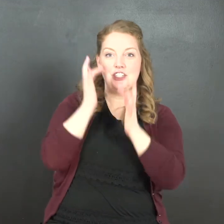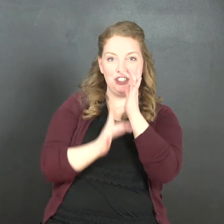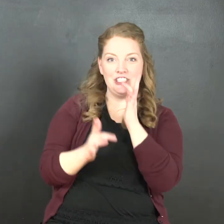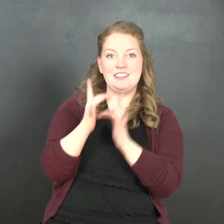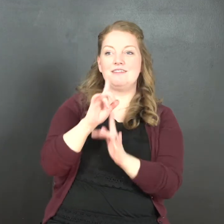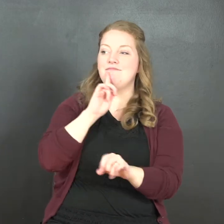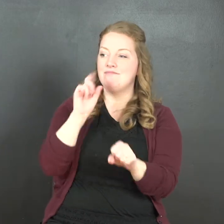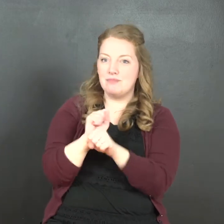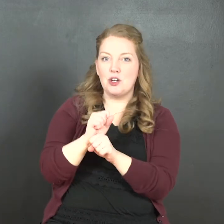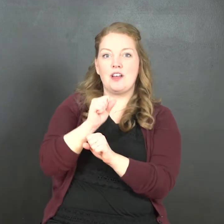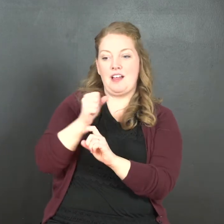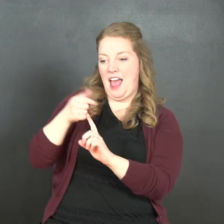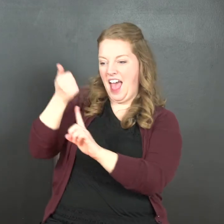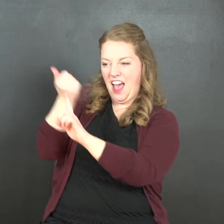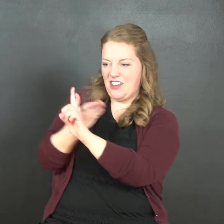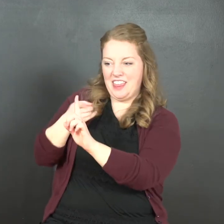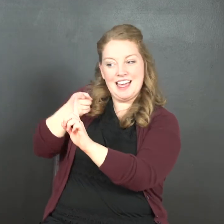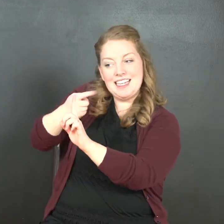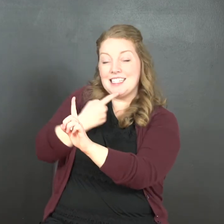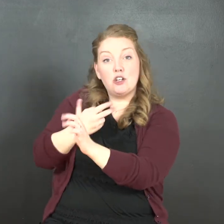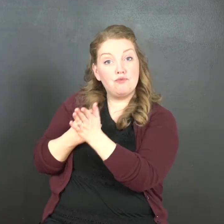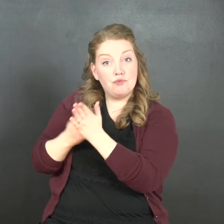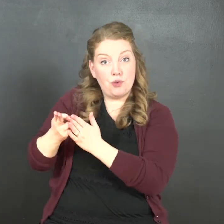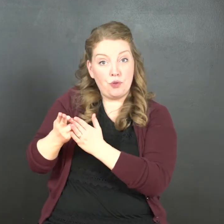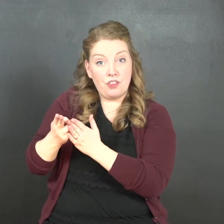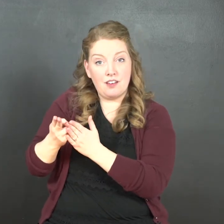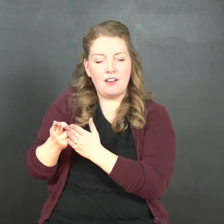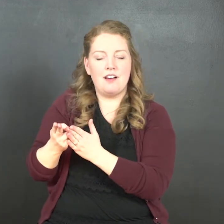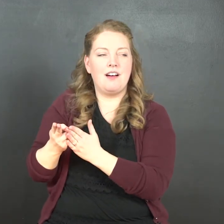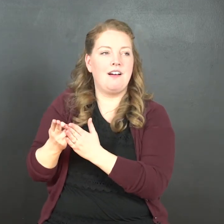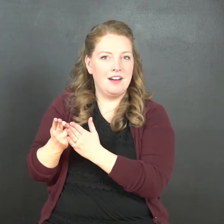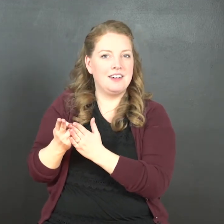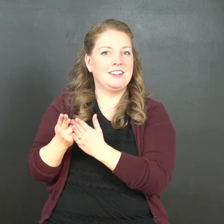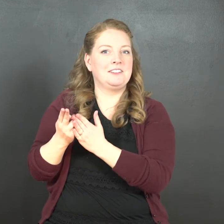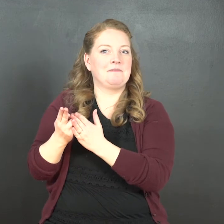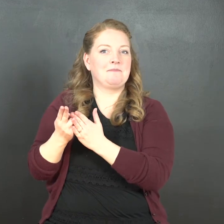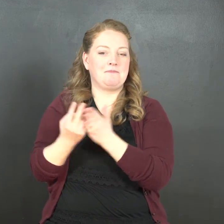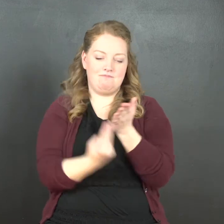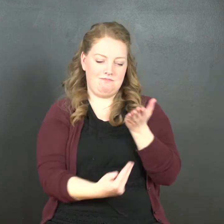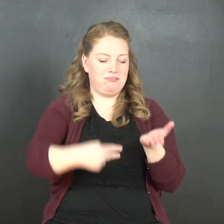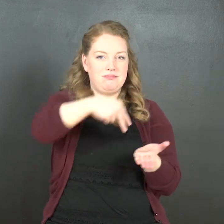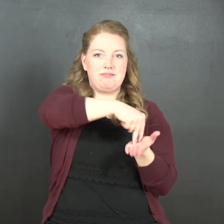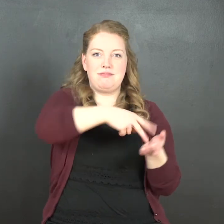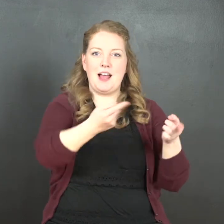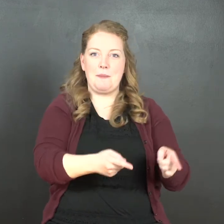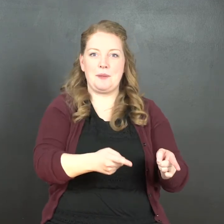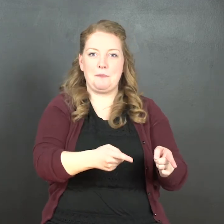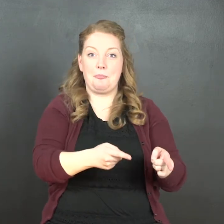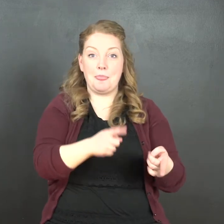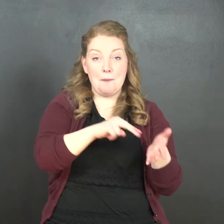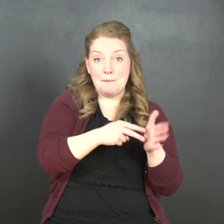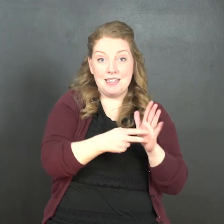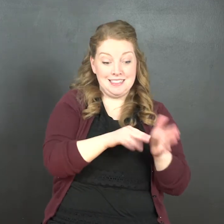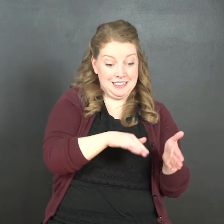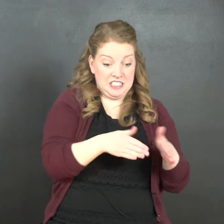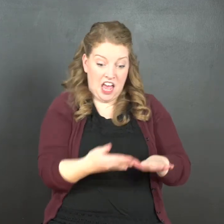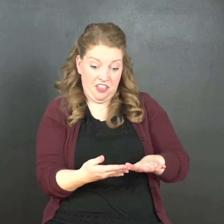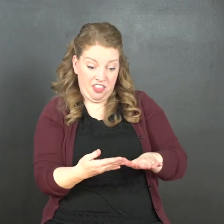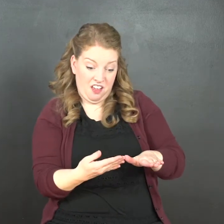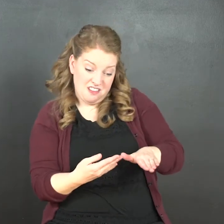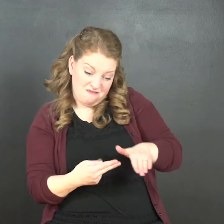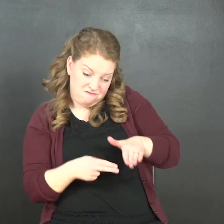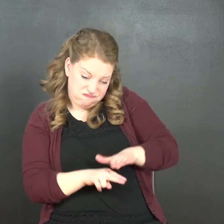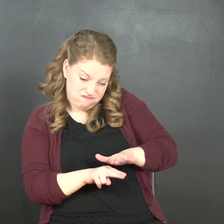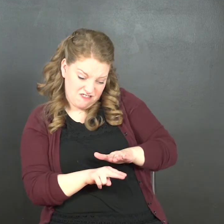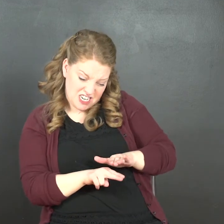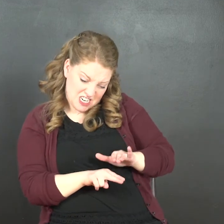have, and that he did exactly what he promised to do. And it all hinges on the fact that Jesus could not be conquered permanently by